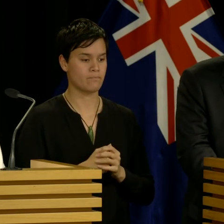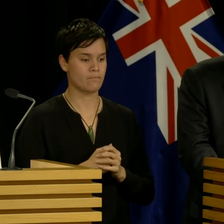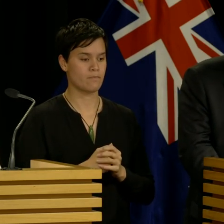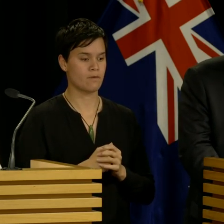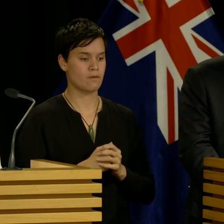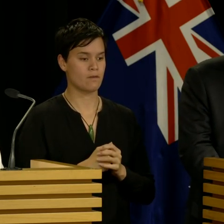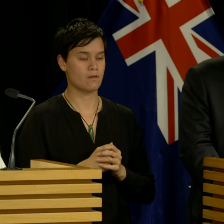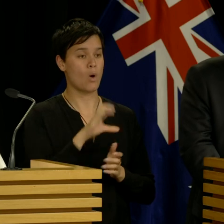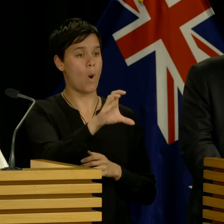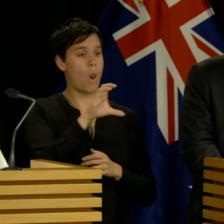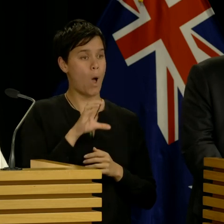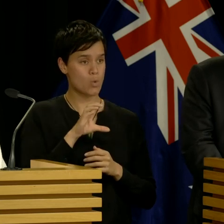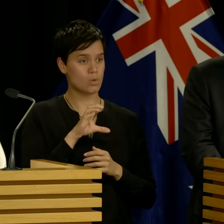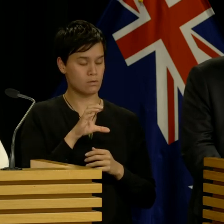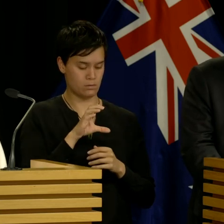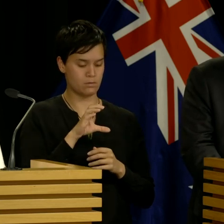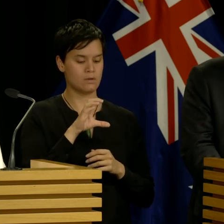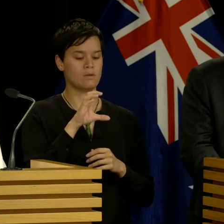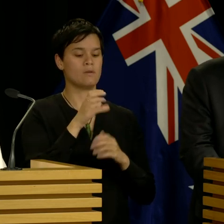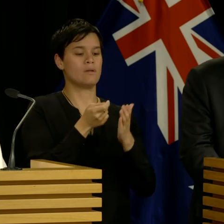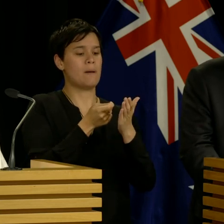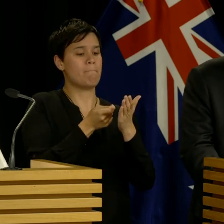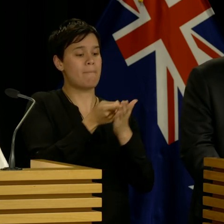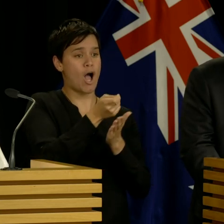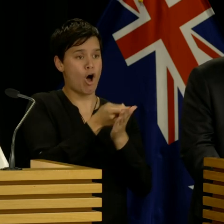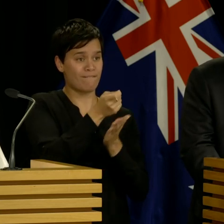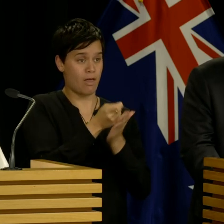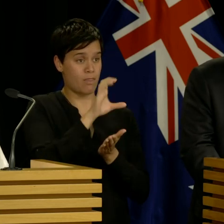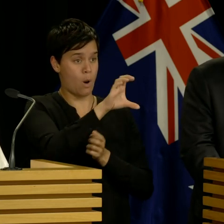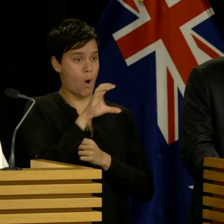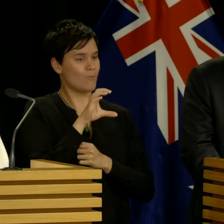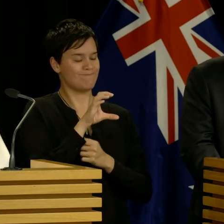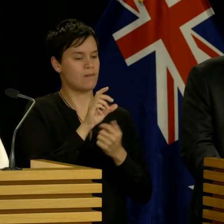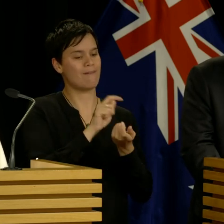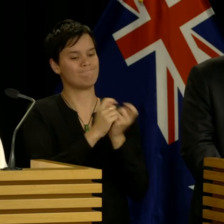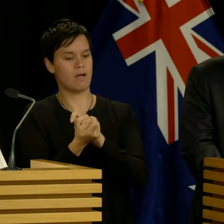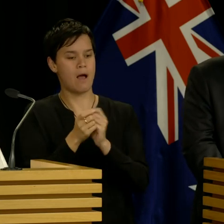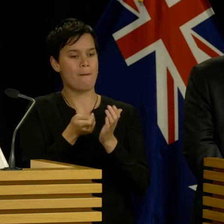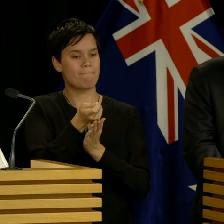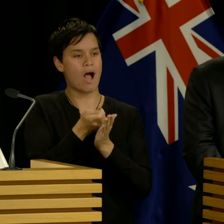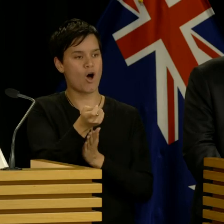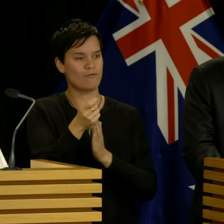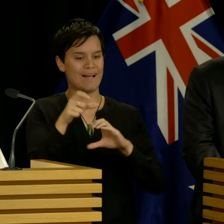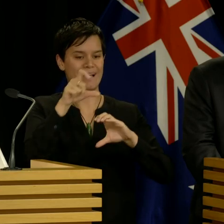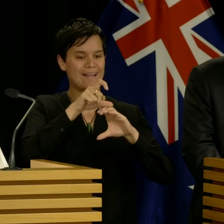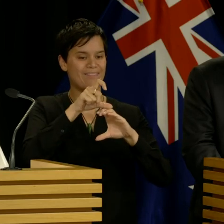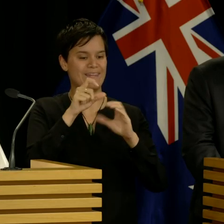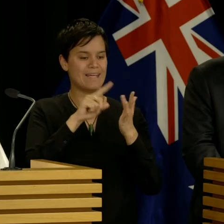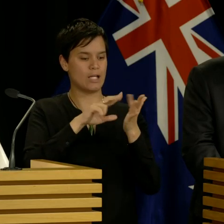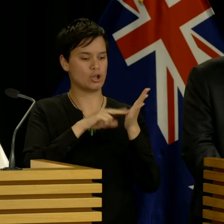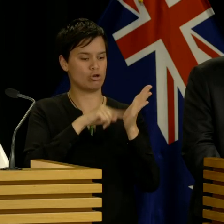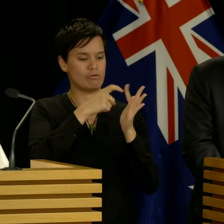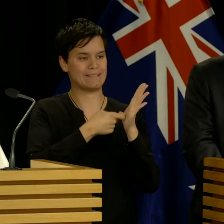principal payments on loans and temporarily moving to interest-only repayments, helping with restructuring business